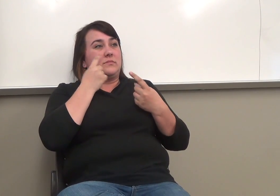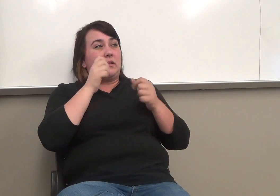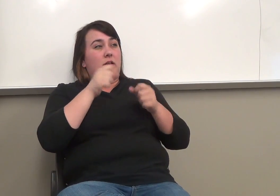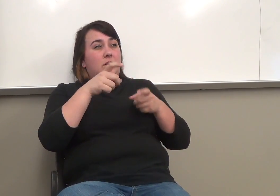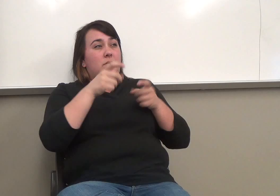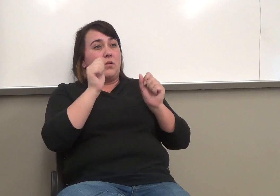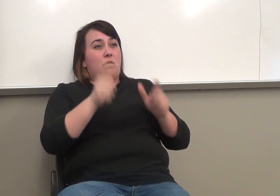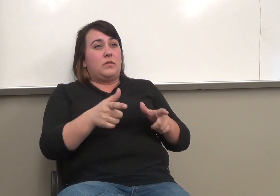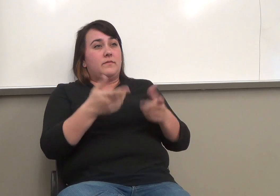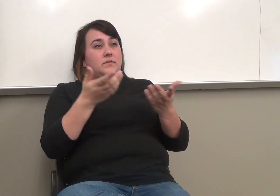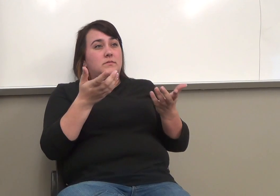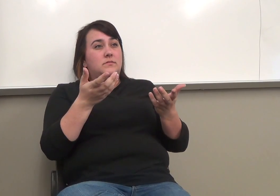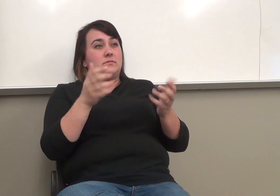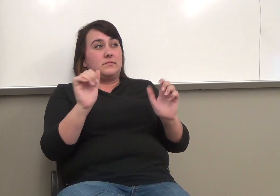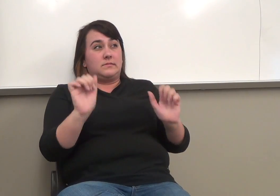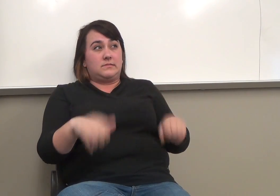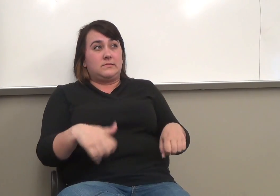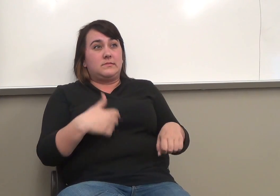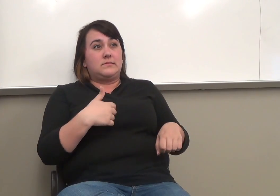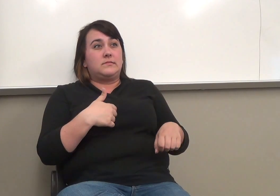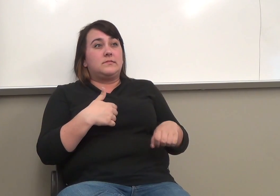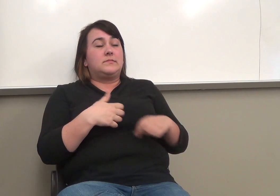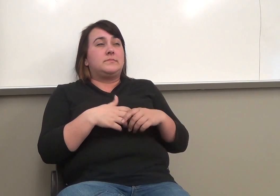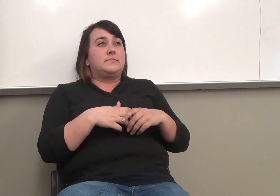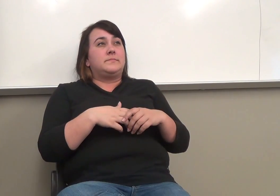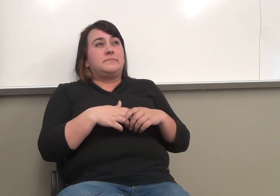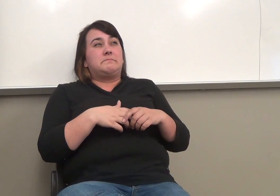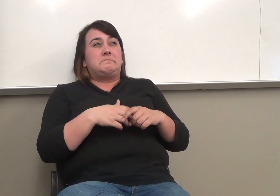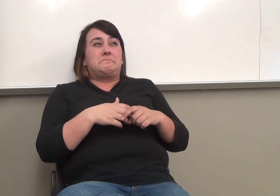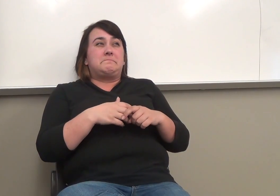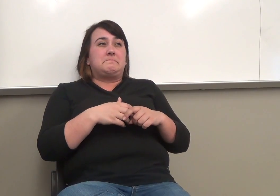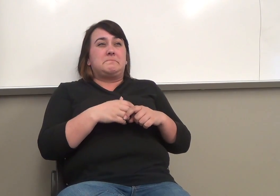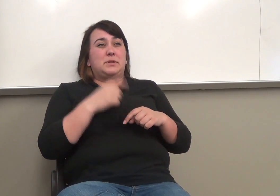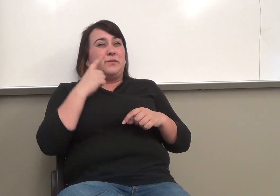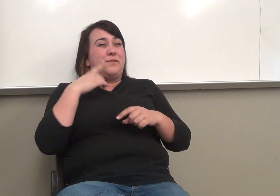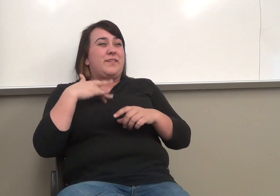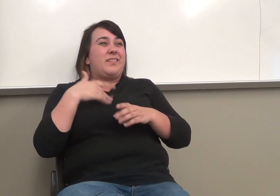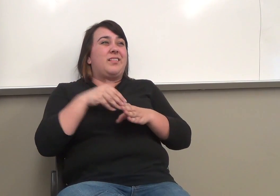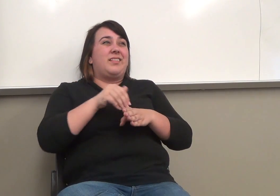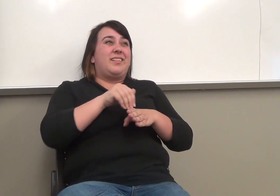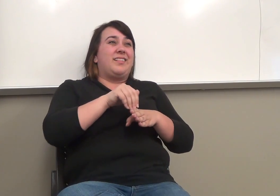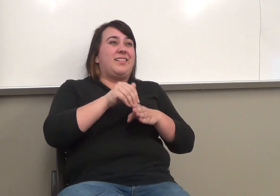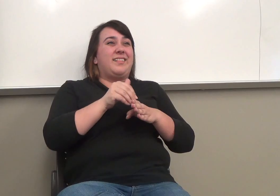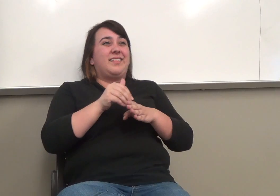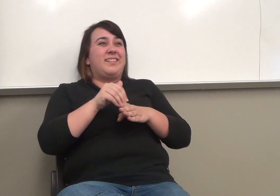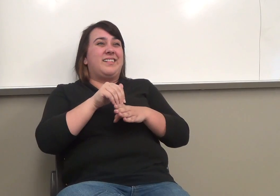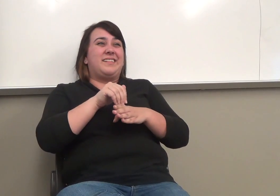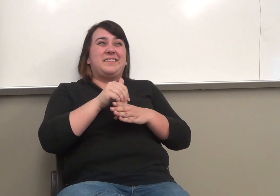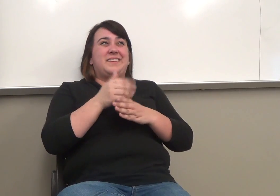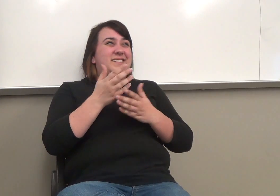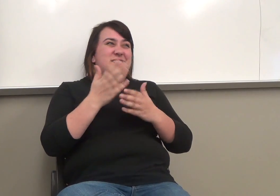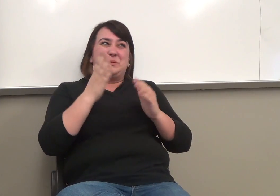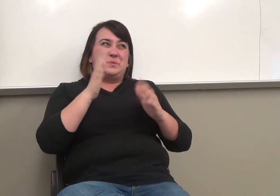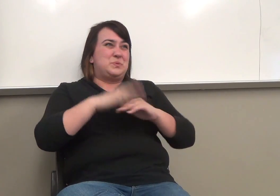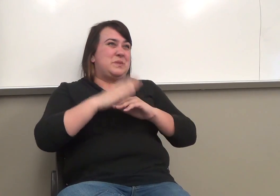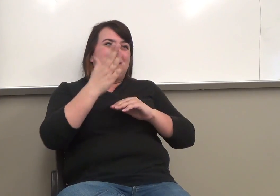you are thinking that you bit off more than you can chew, you need to make that